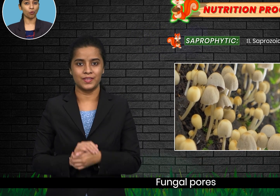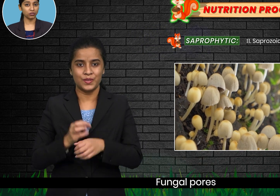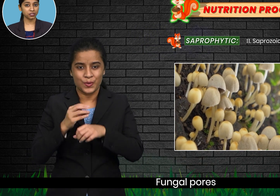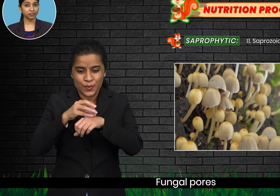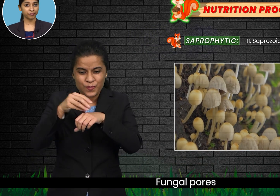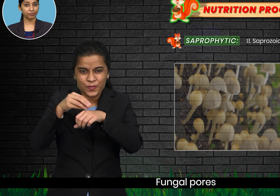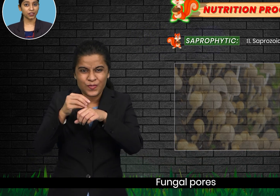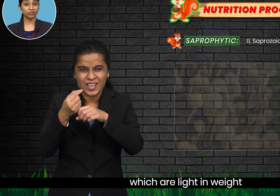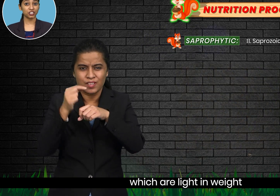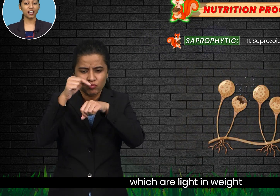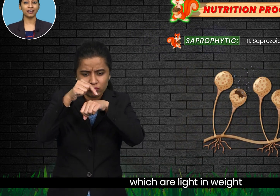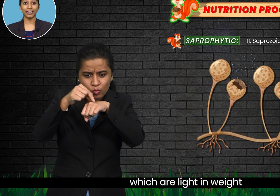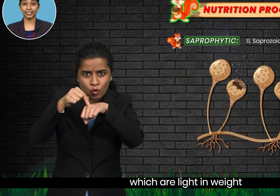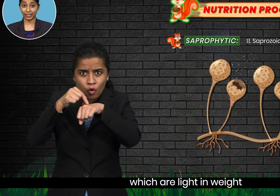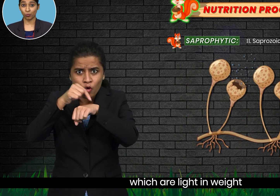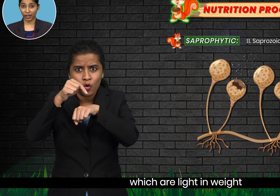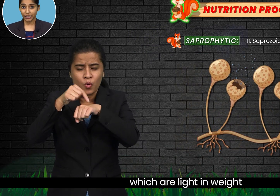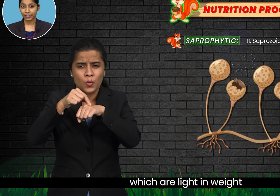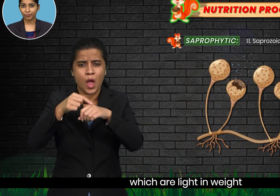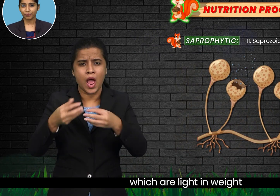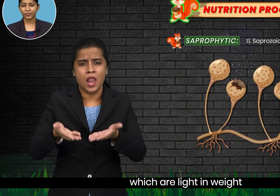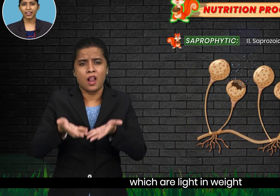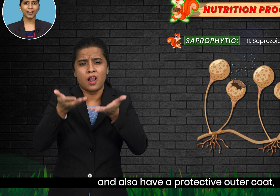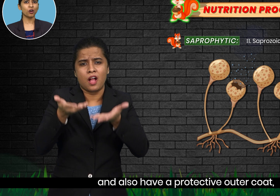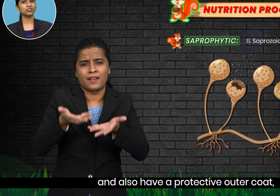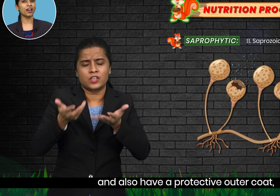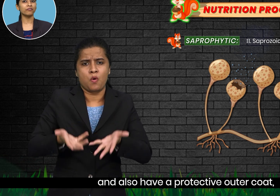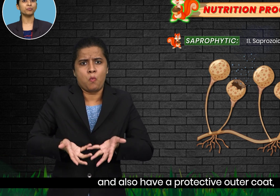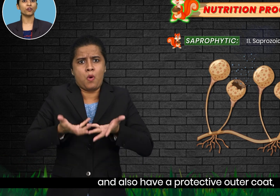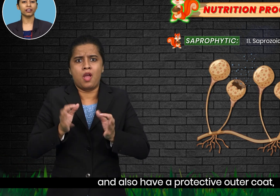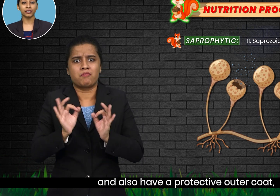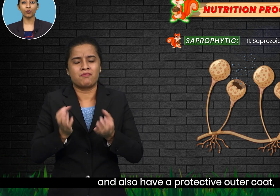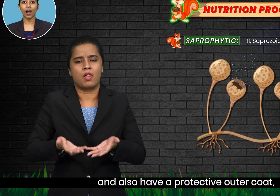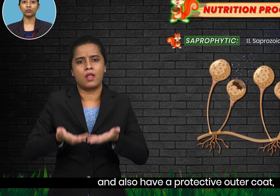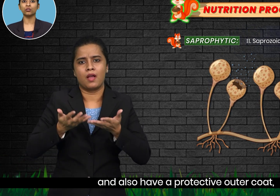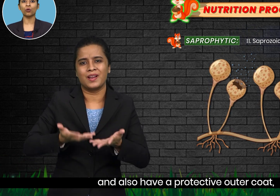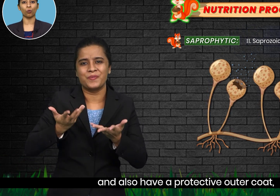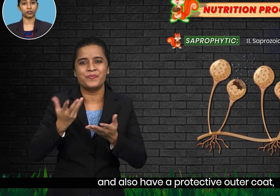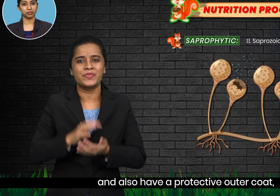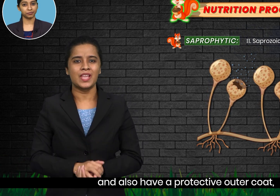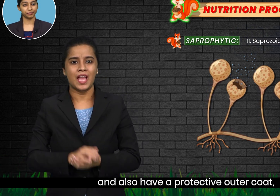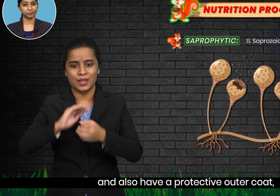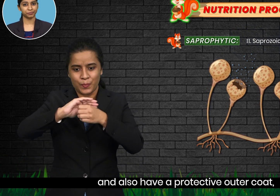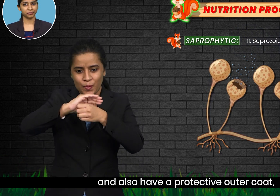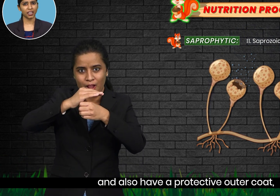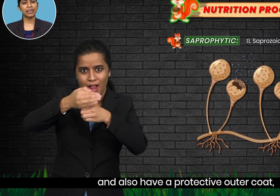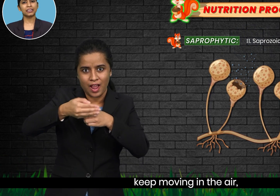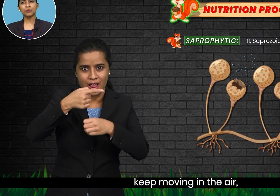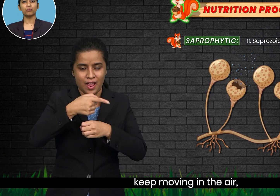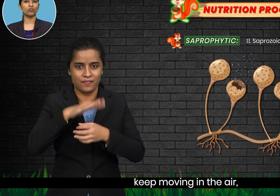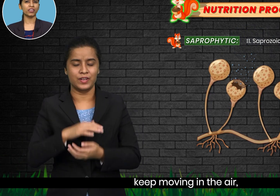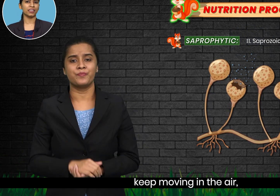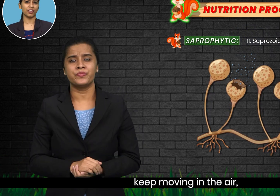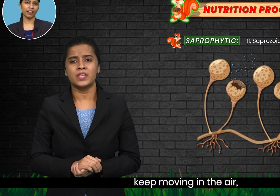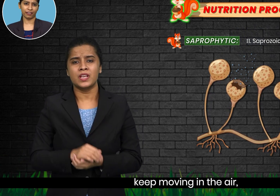Fungal pores, which are light in weight and also have a protective outer coat,